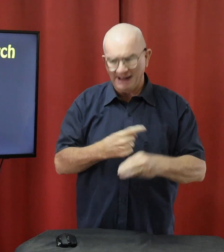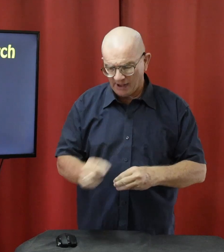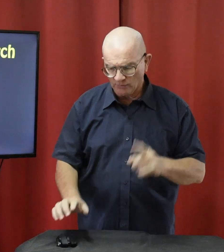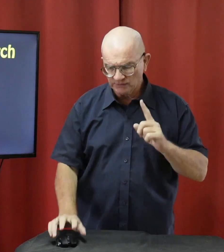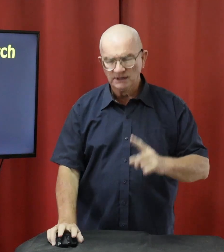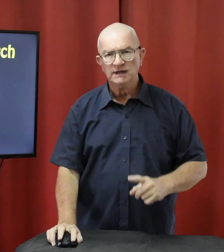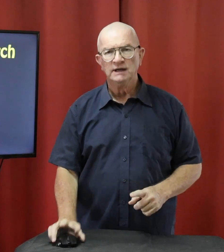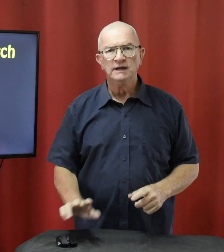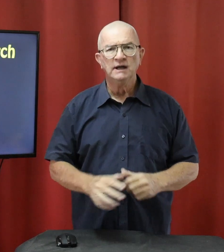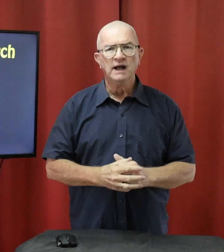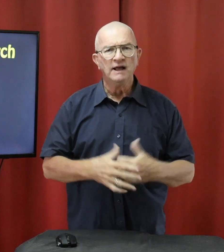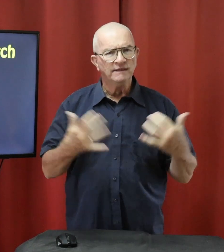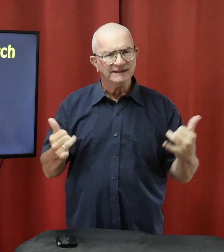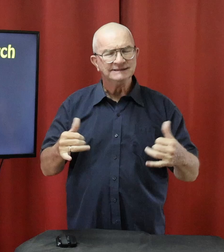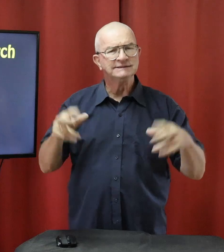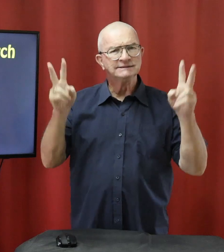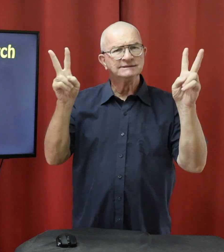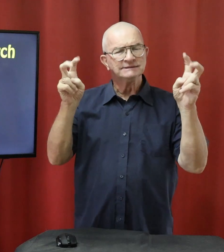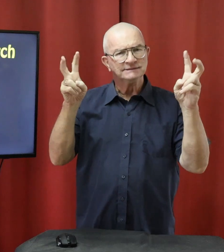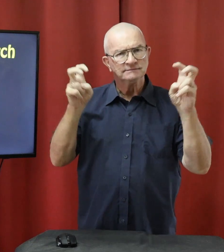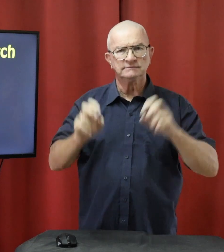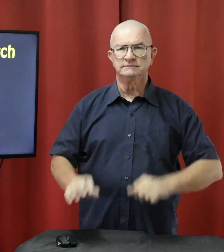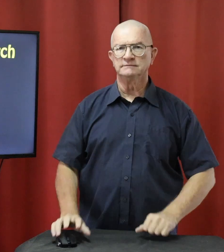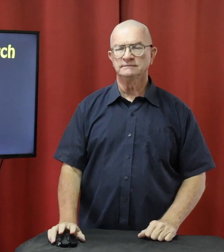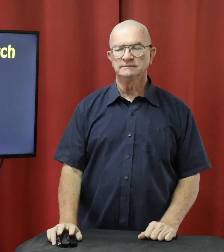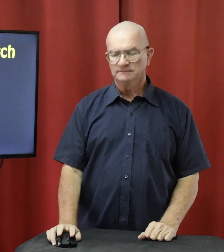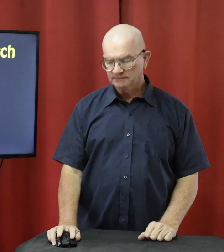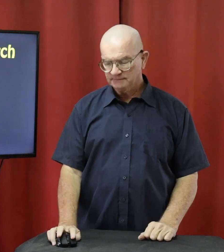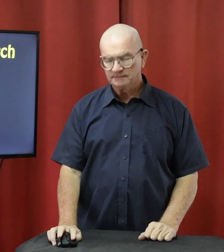And today we're going to talk about this topic.